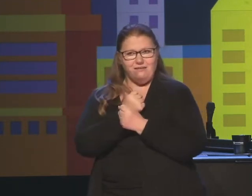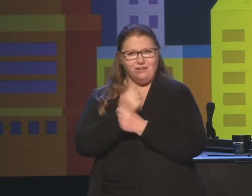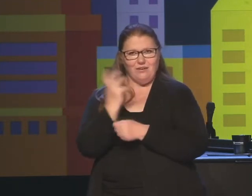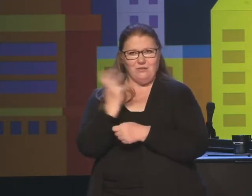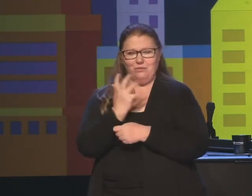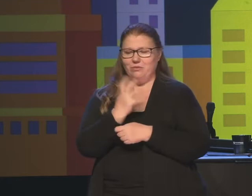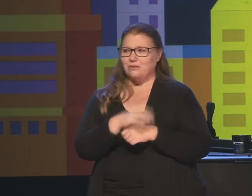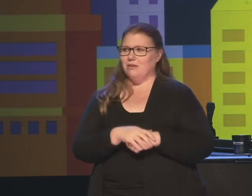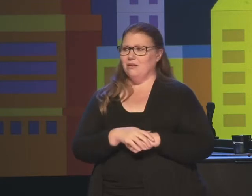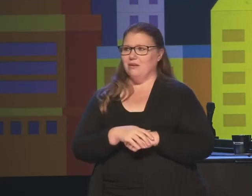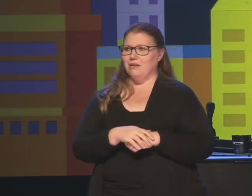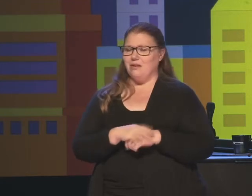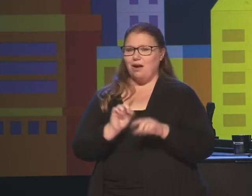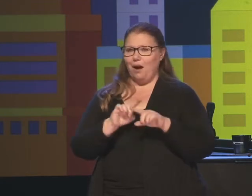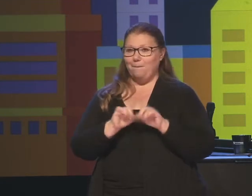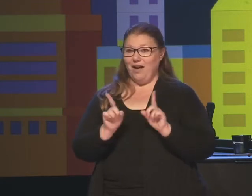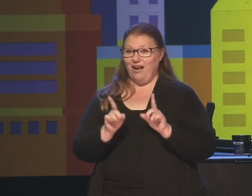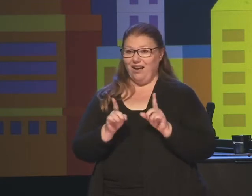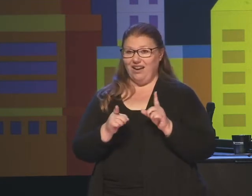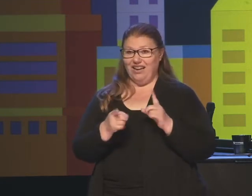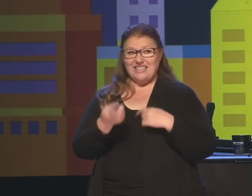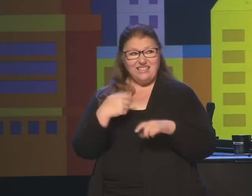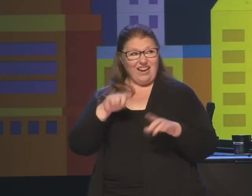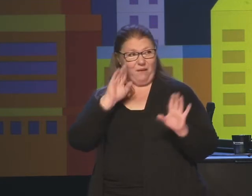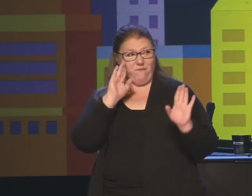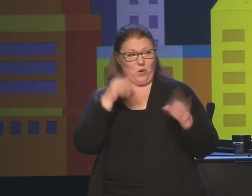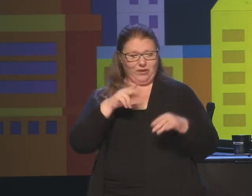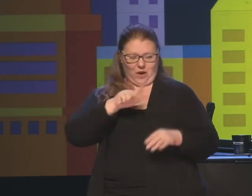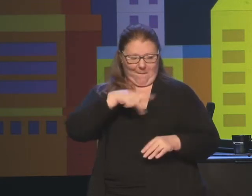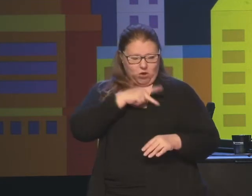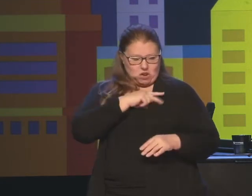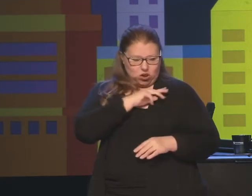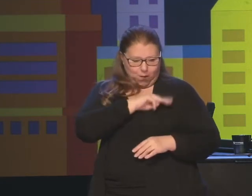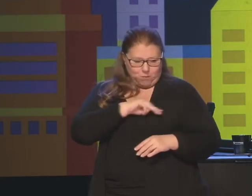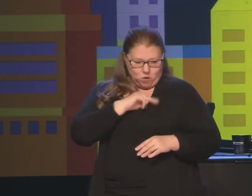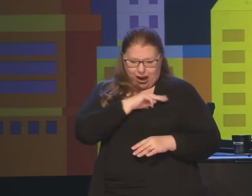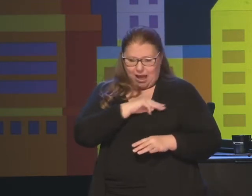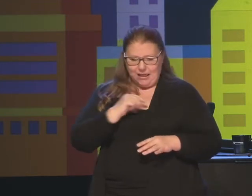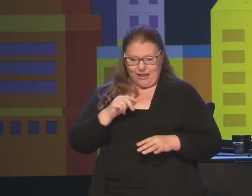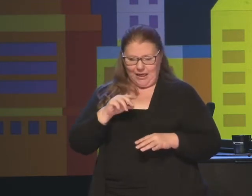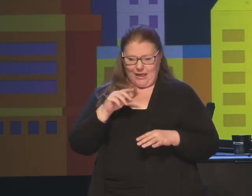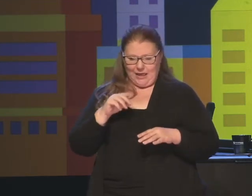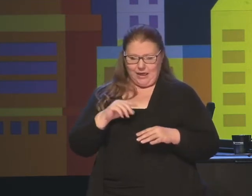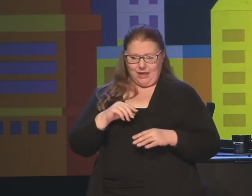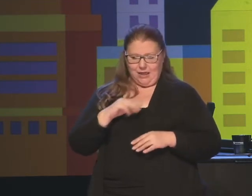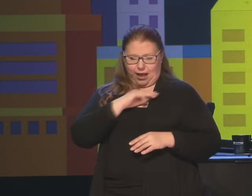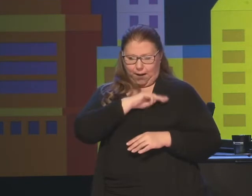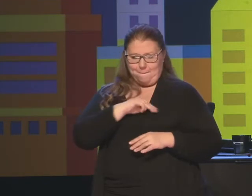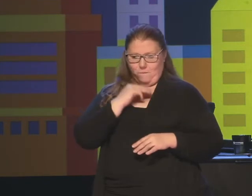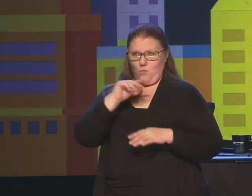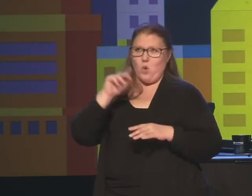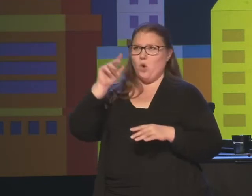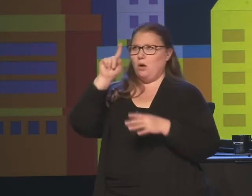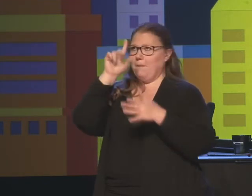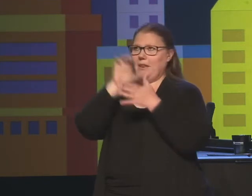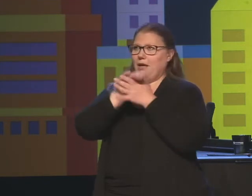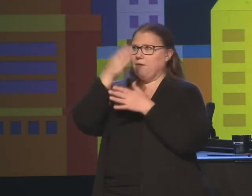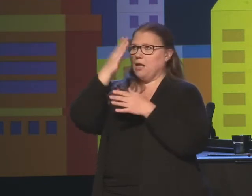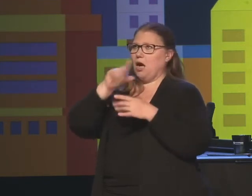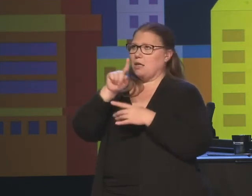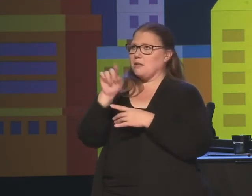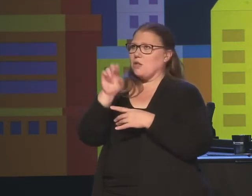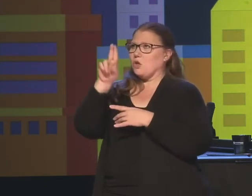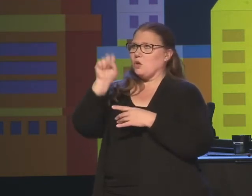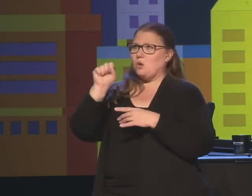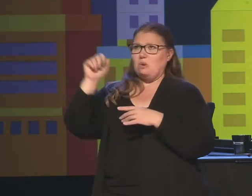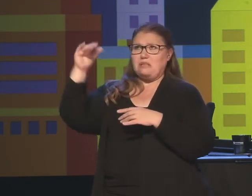radical love. But instead, I'm focused on personal morality, moral theism, keep the gods happy. It's basically what it is. Zeus is upstairs. I